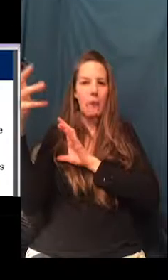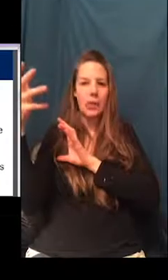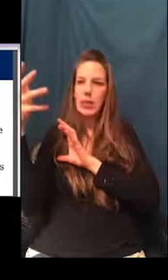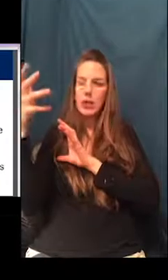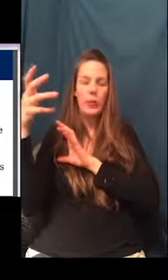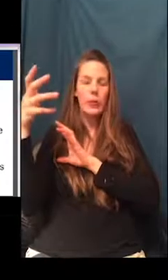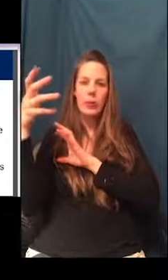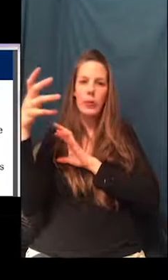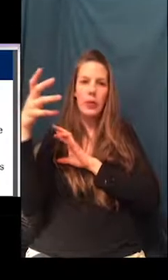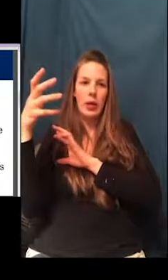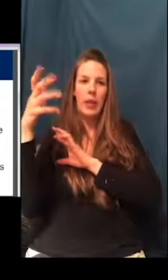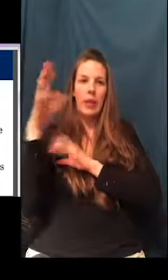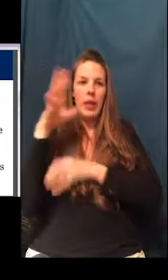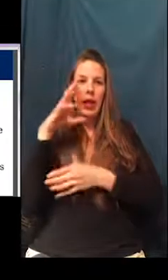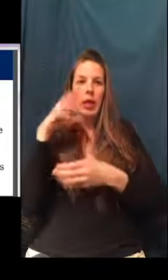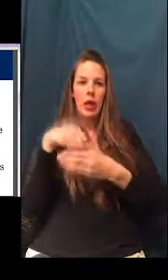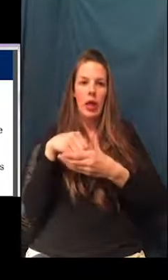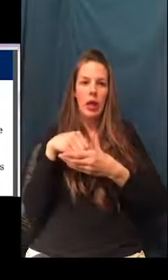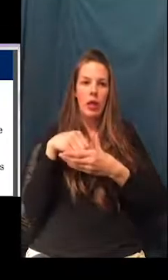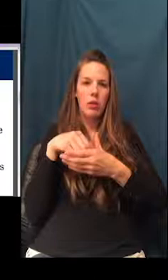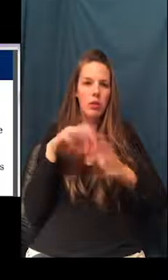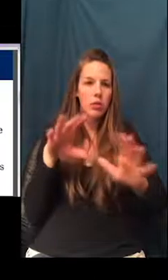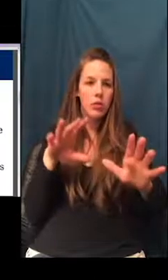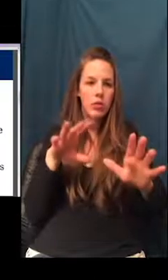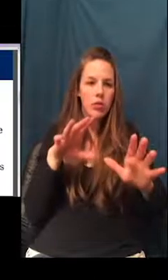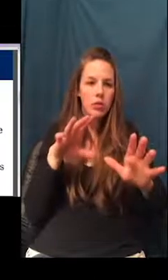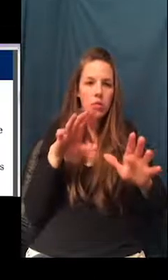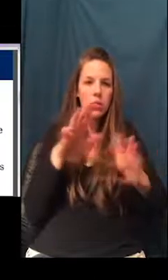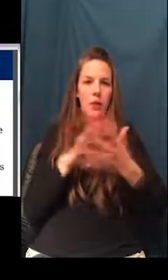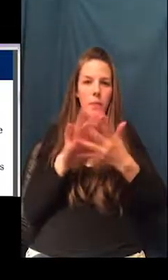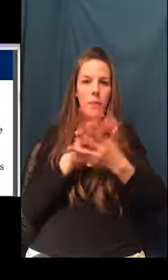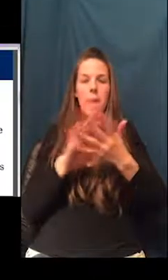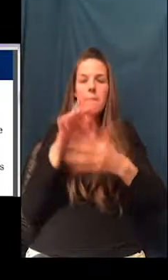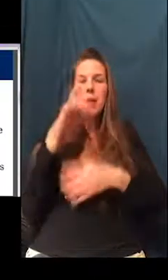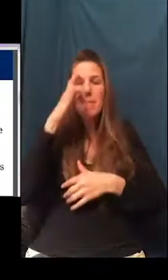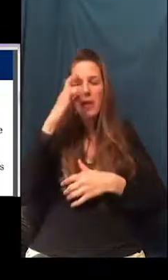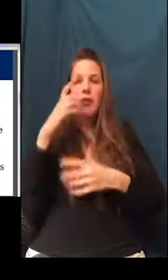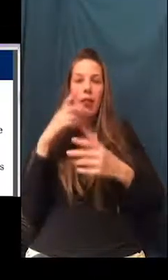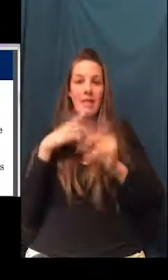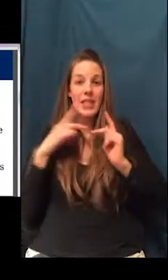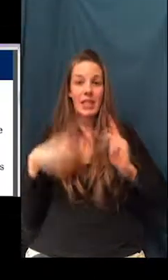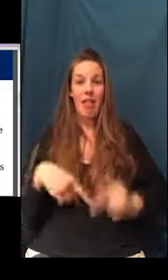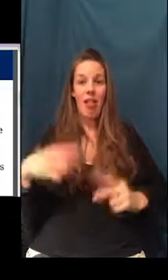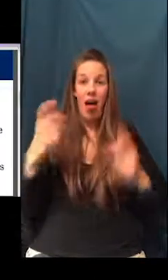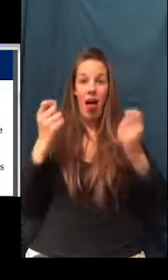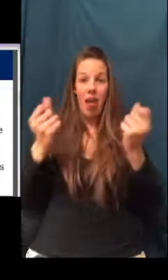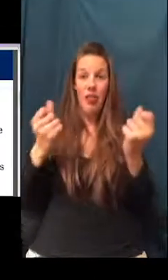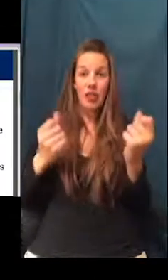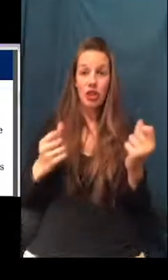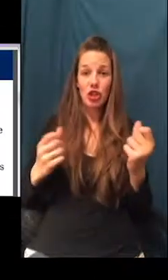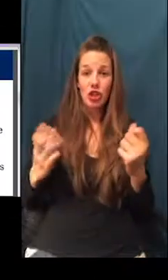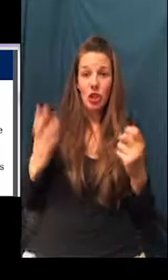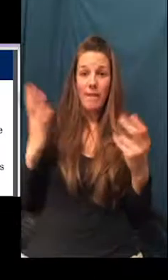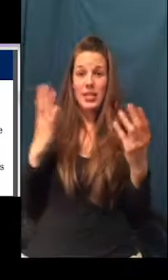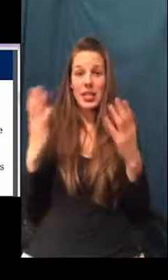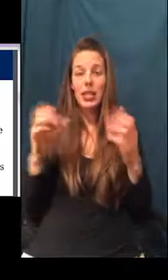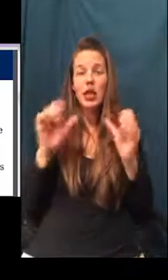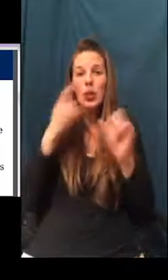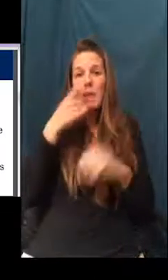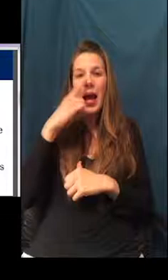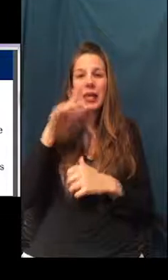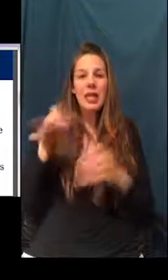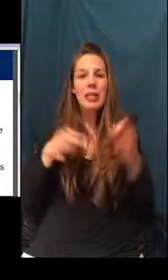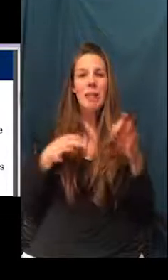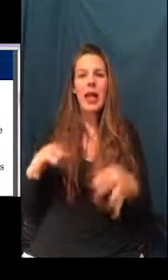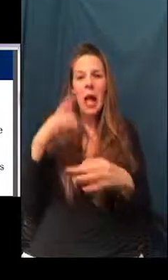greatly, and this includes the availability of mental health or physical health services. Can you explain how mental